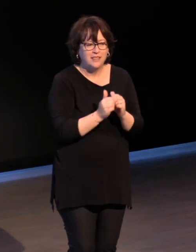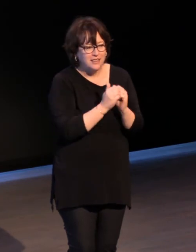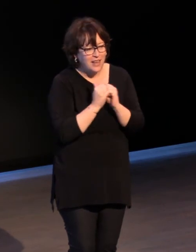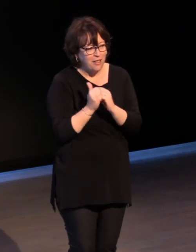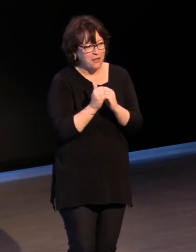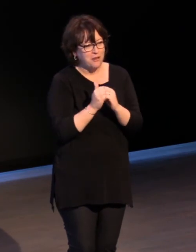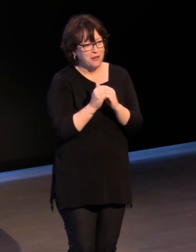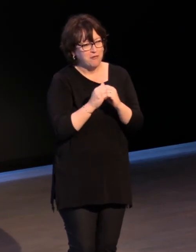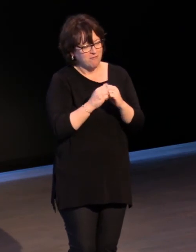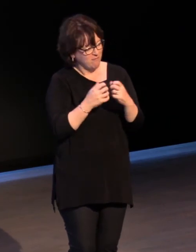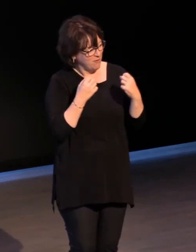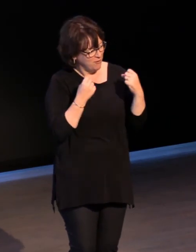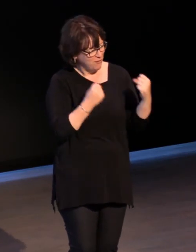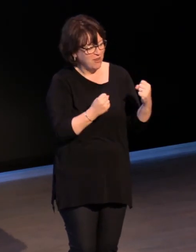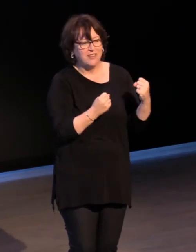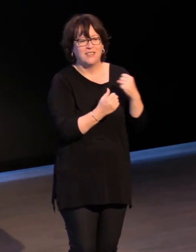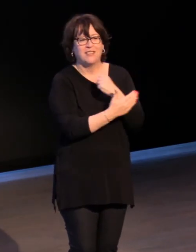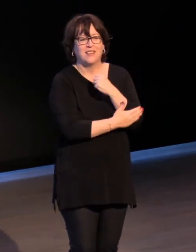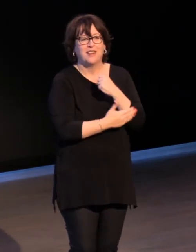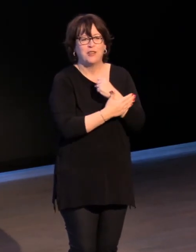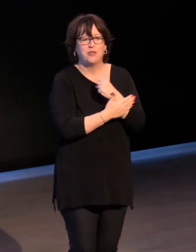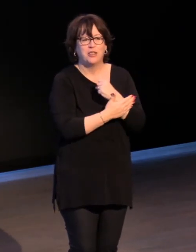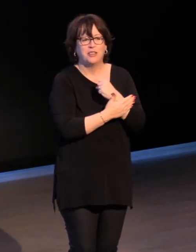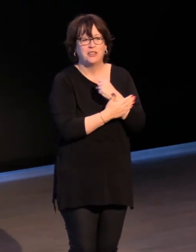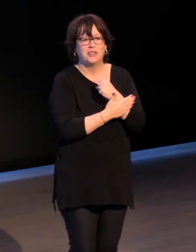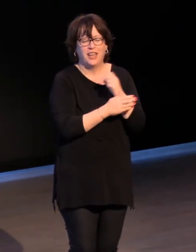resurrect the empathy that has been lost